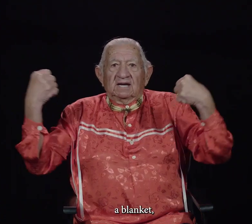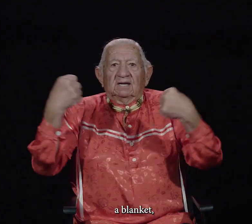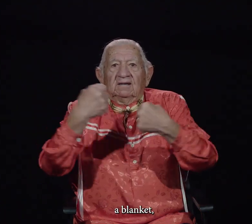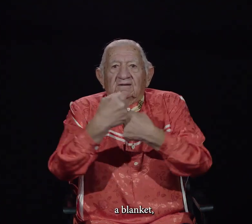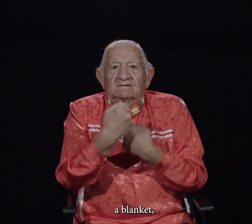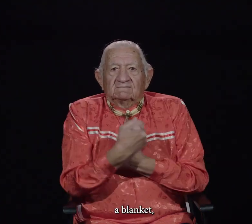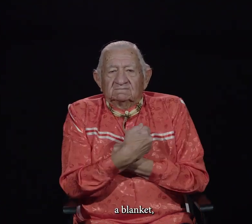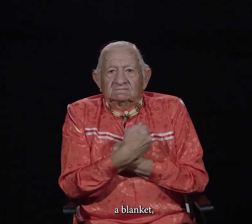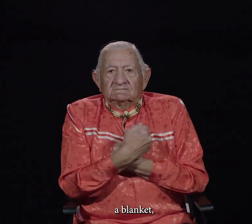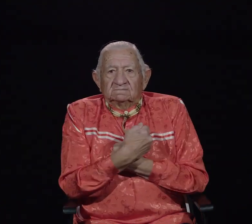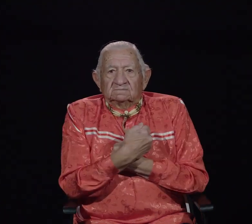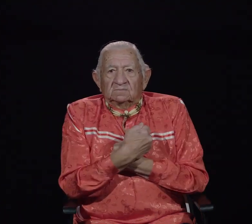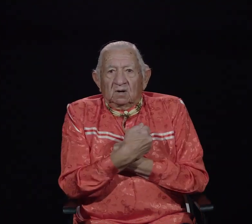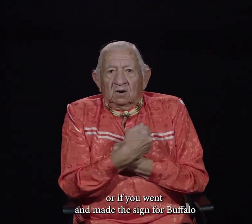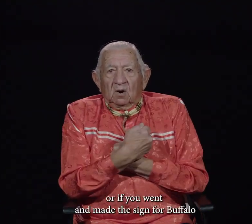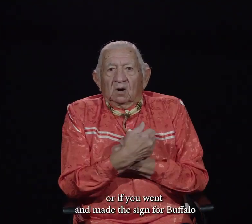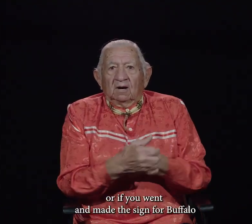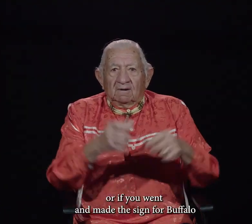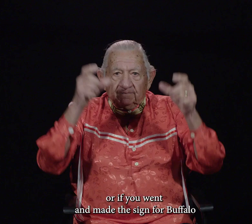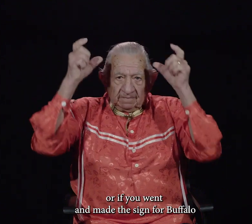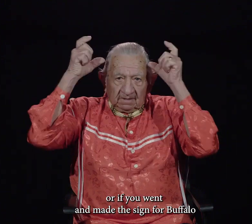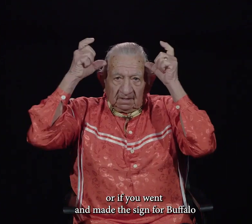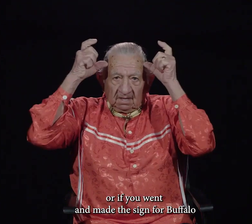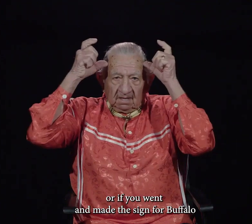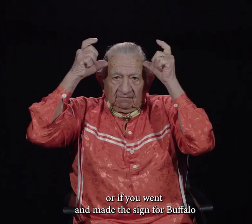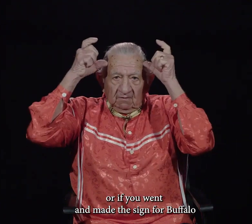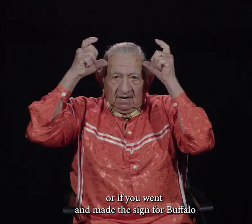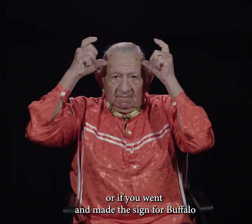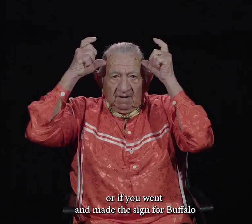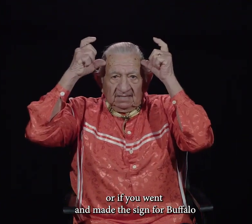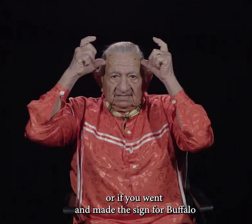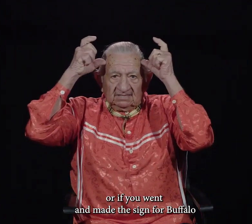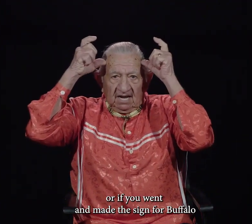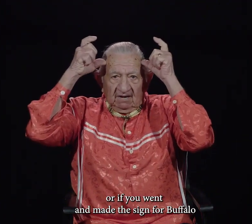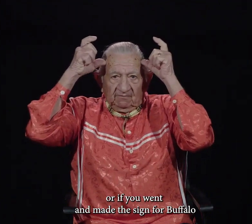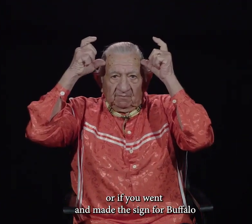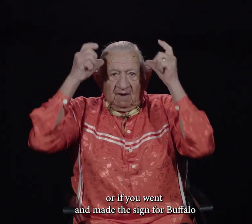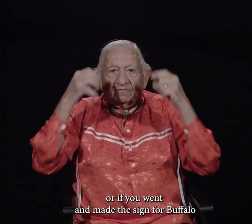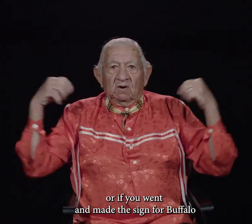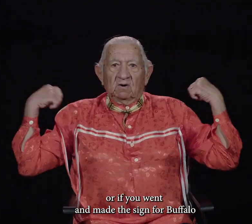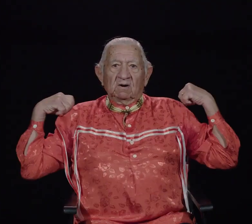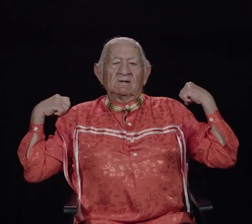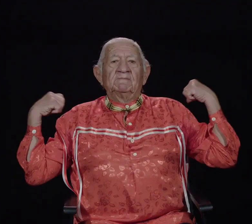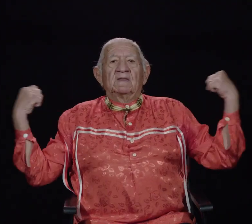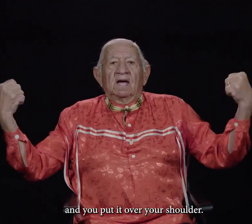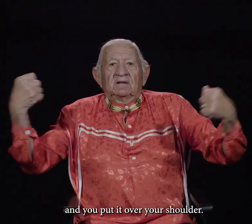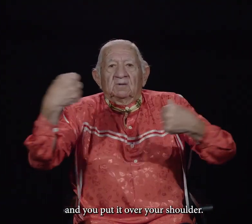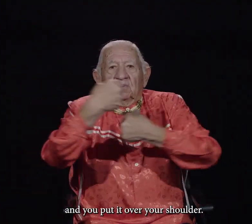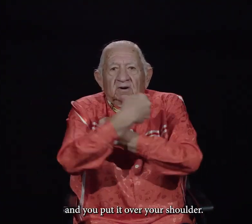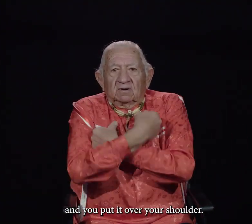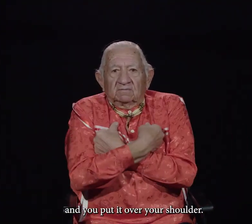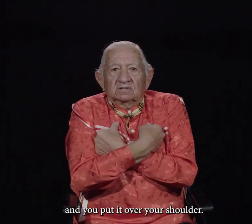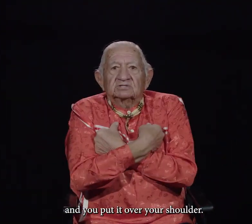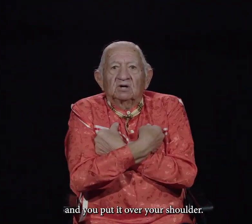blanket, or if you went and made the sign for buffalo and you put it over your